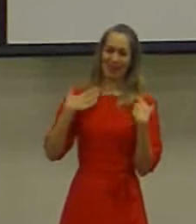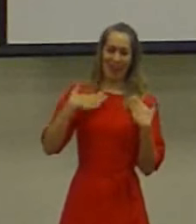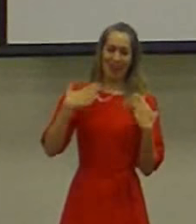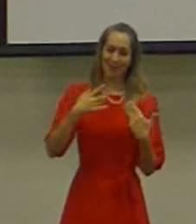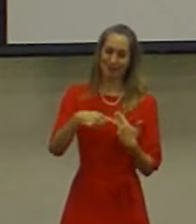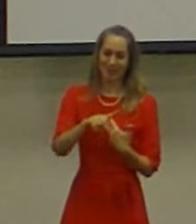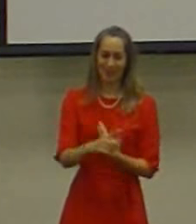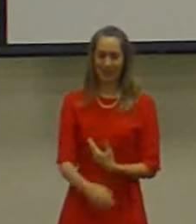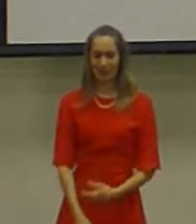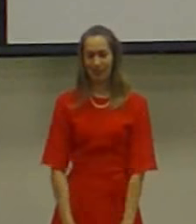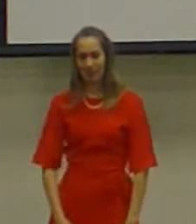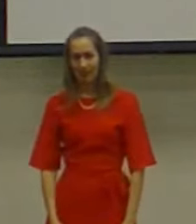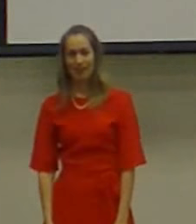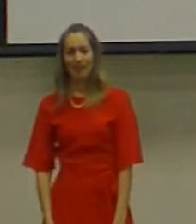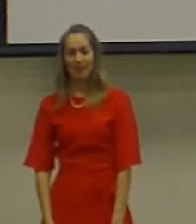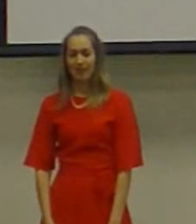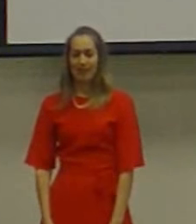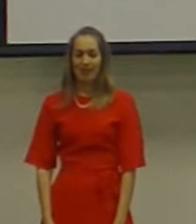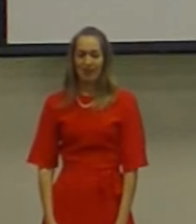And then from there,